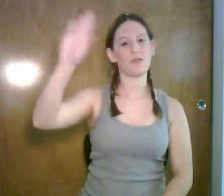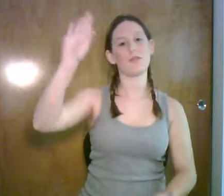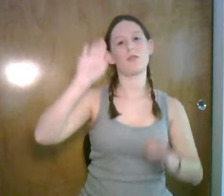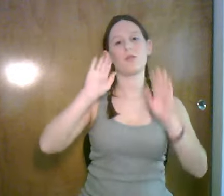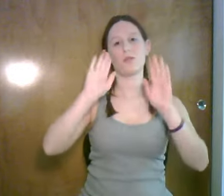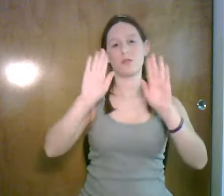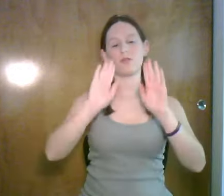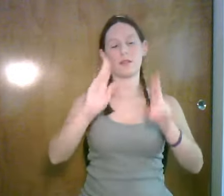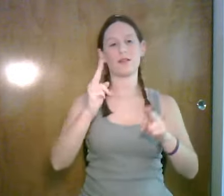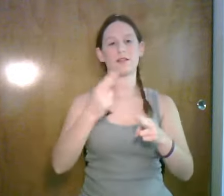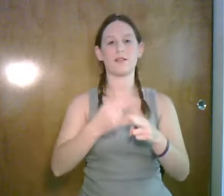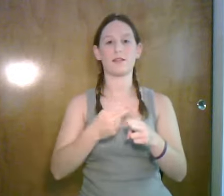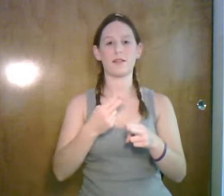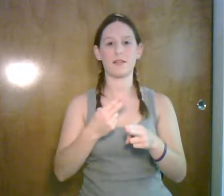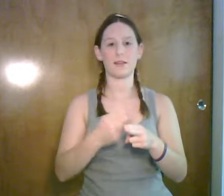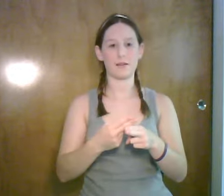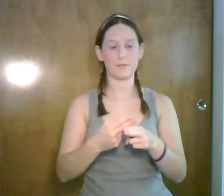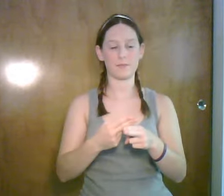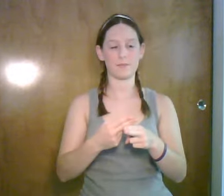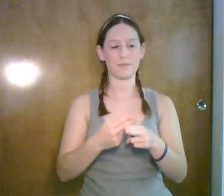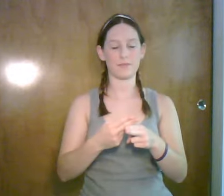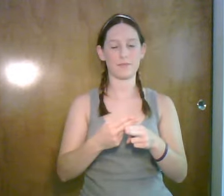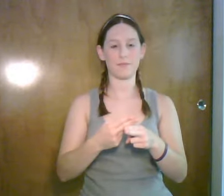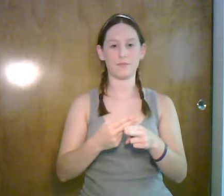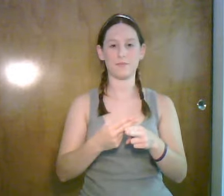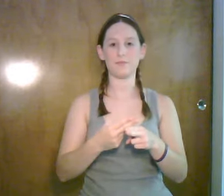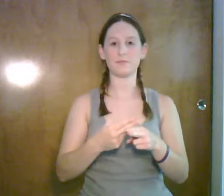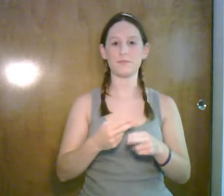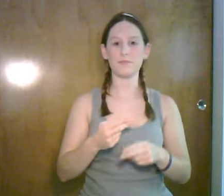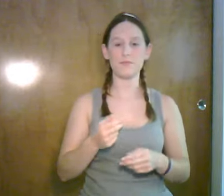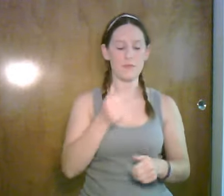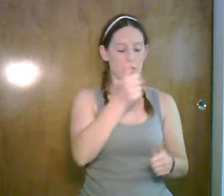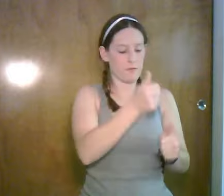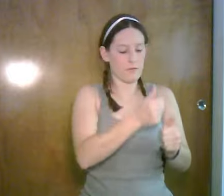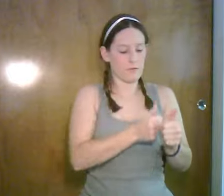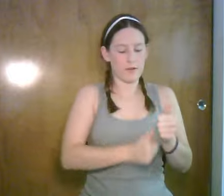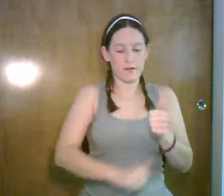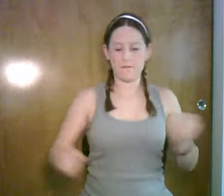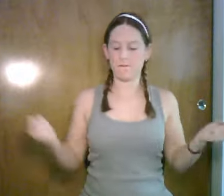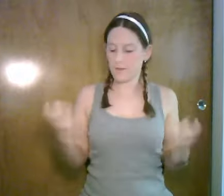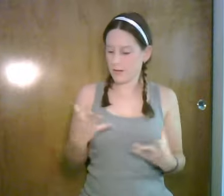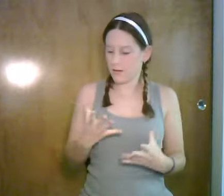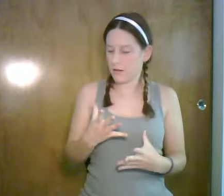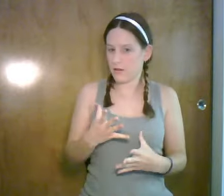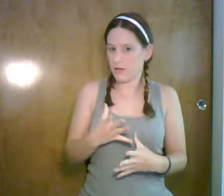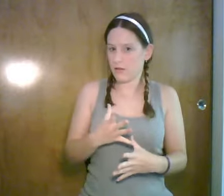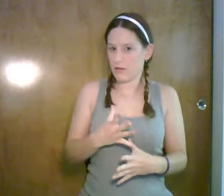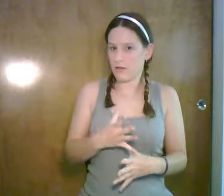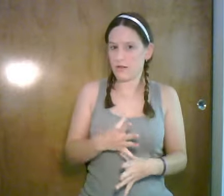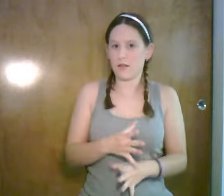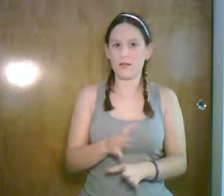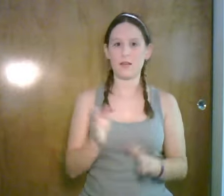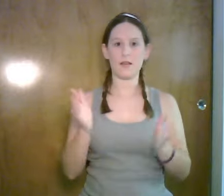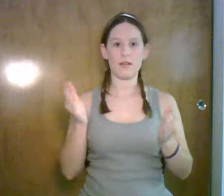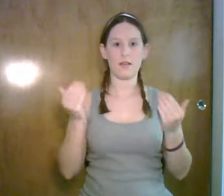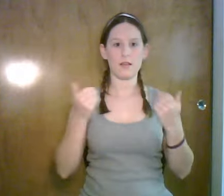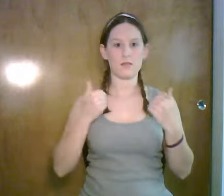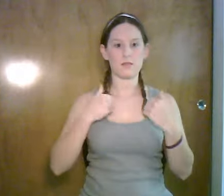your great name Every fear Has no